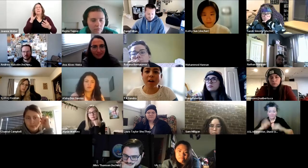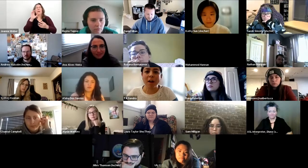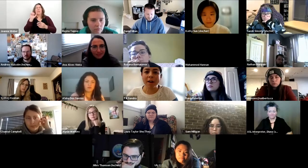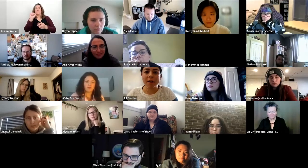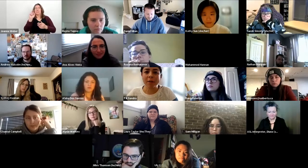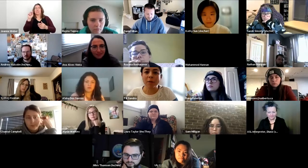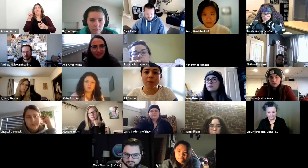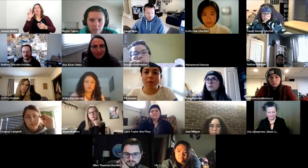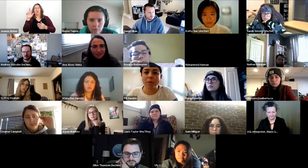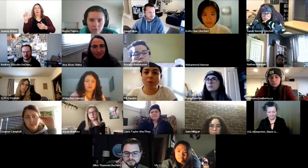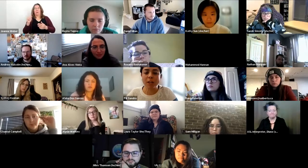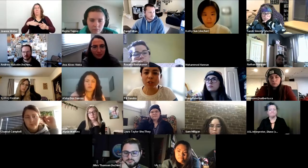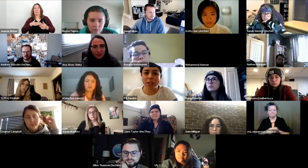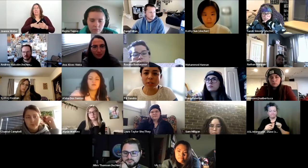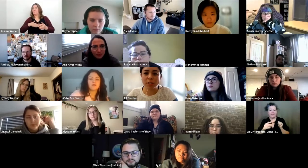There are